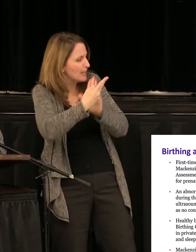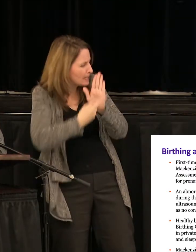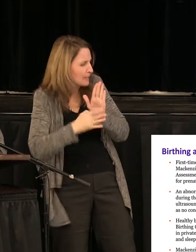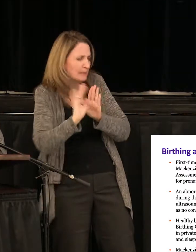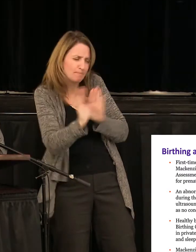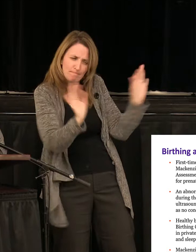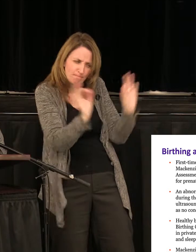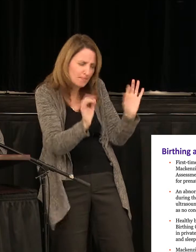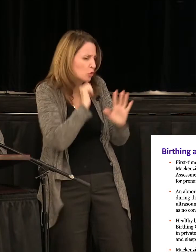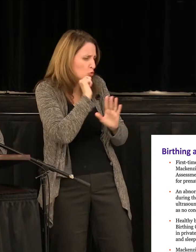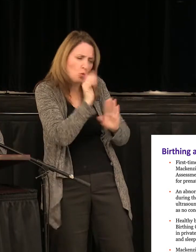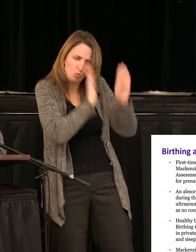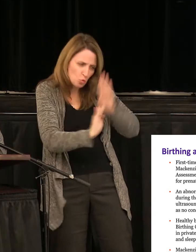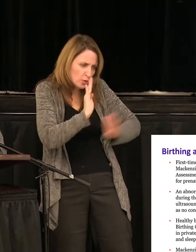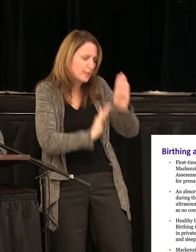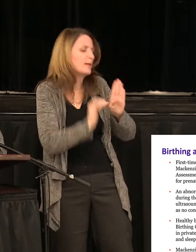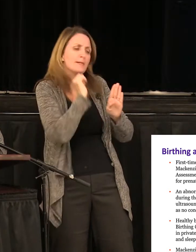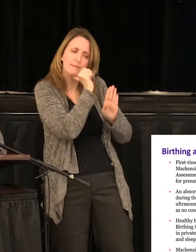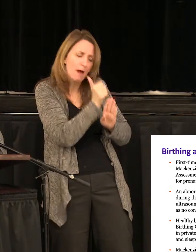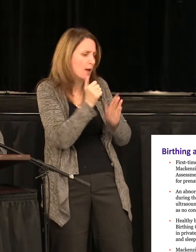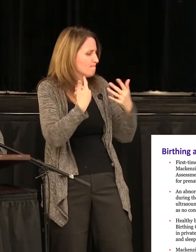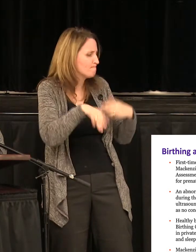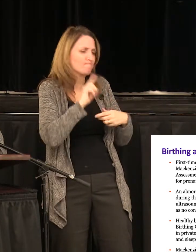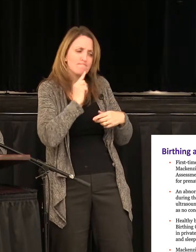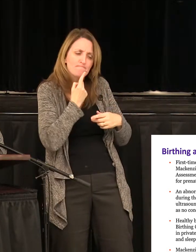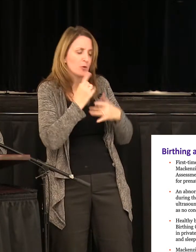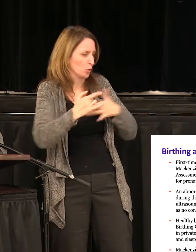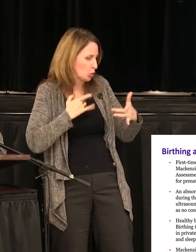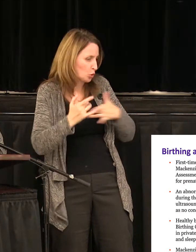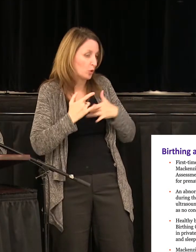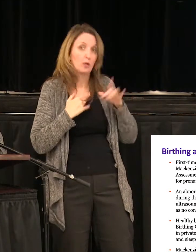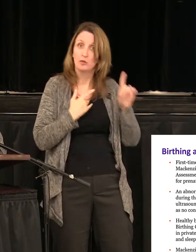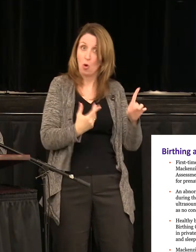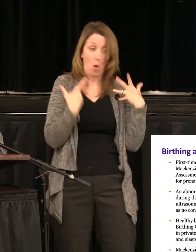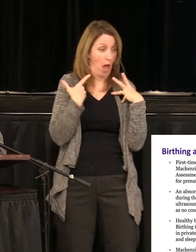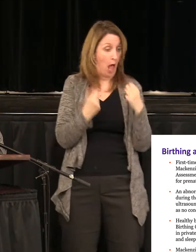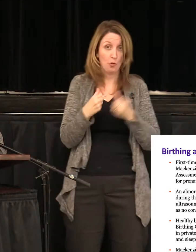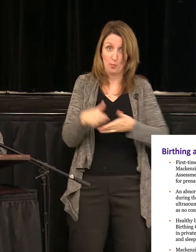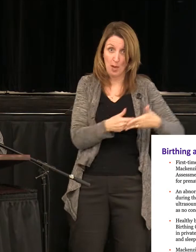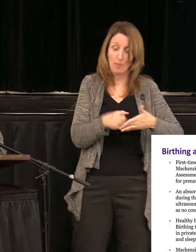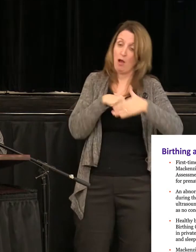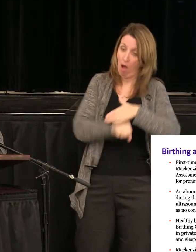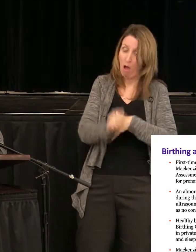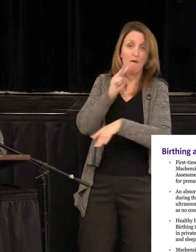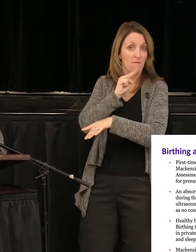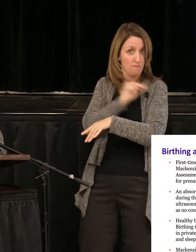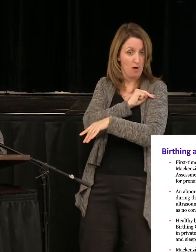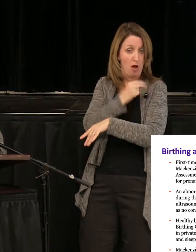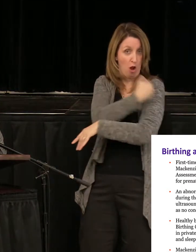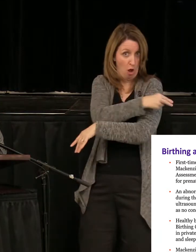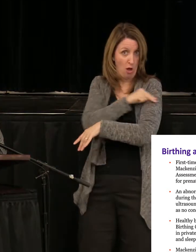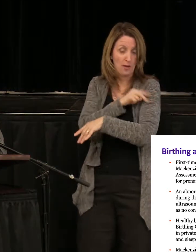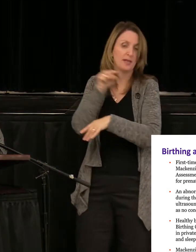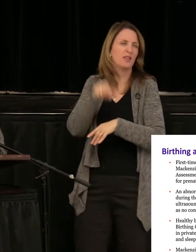are nothing that she has to be worried about, and it's not a major concern. And so, of course, a healthy baby is delivered at the Mackenzie Vaughan Hospital in the